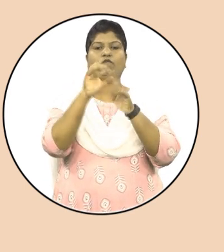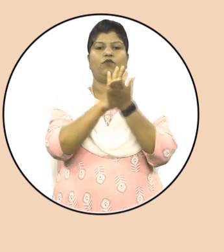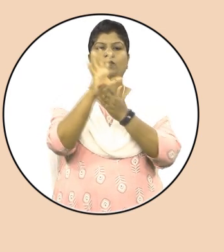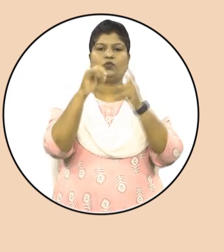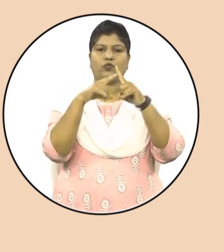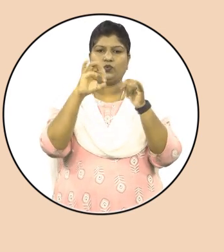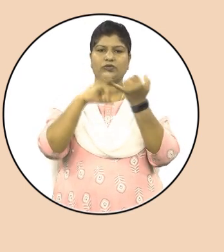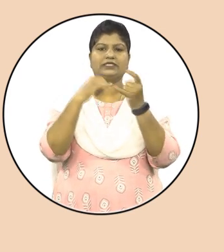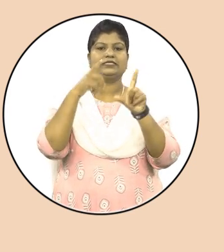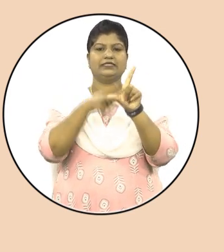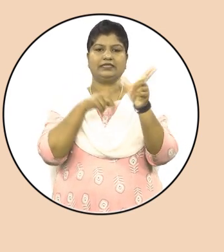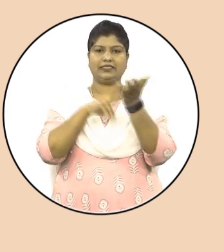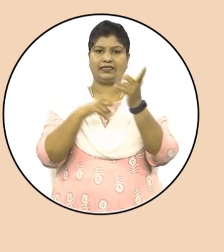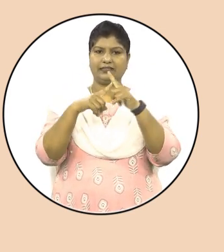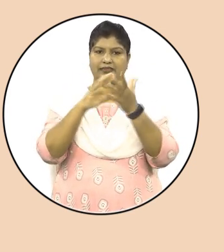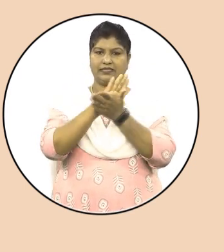photosynthesis.